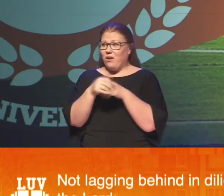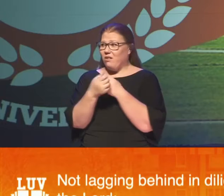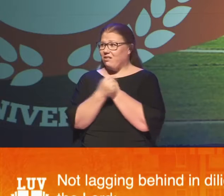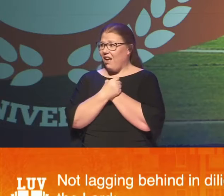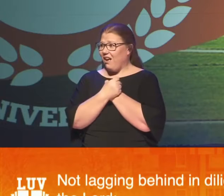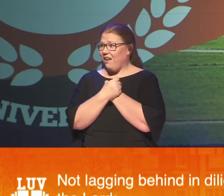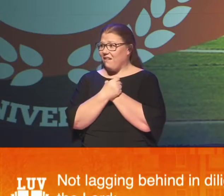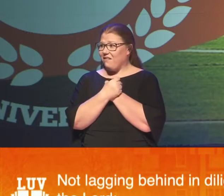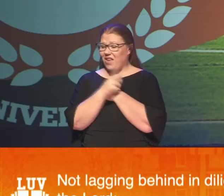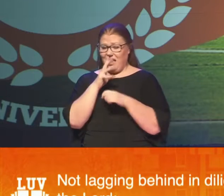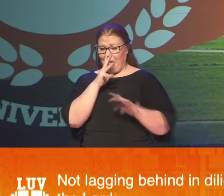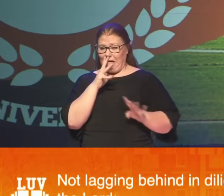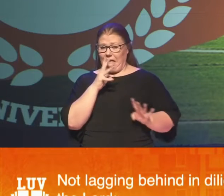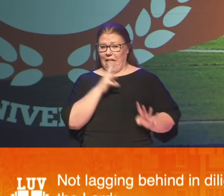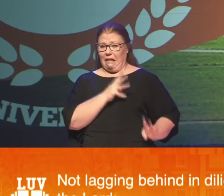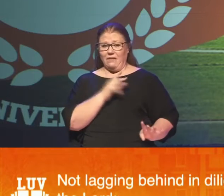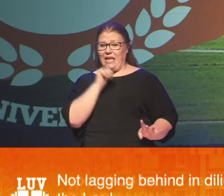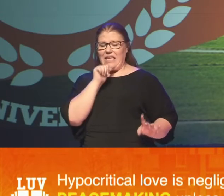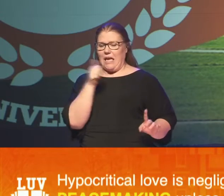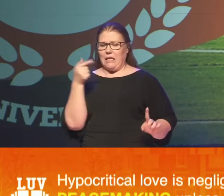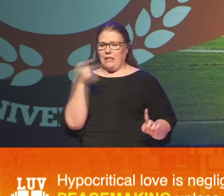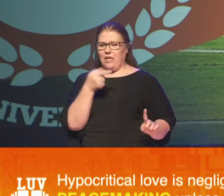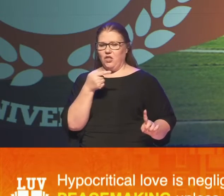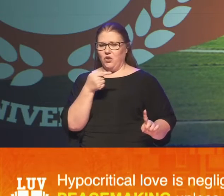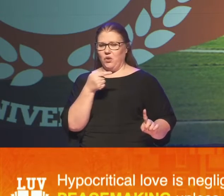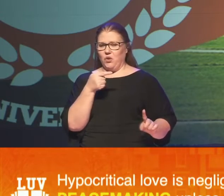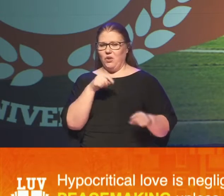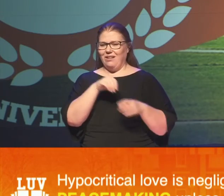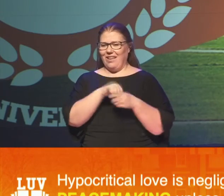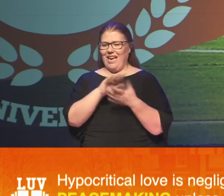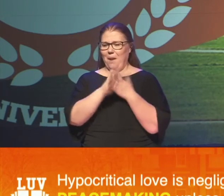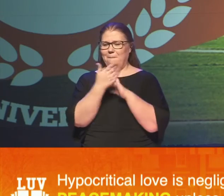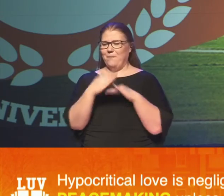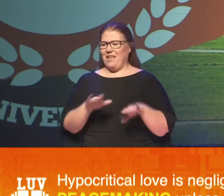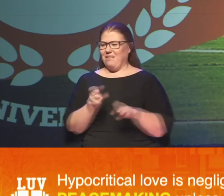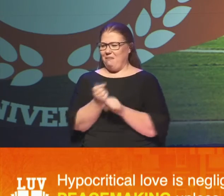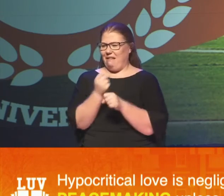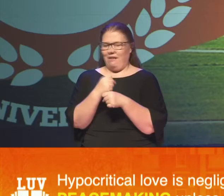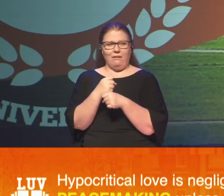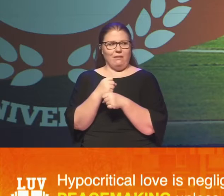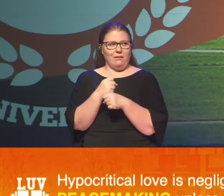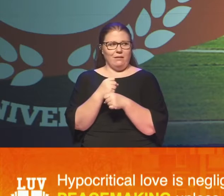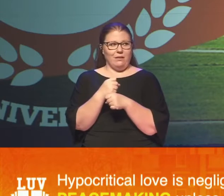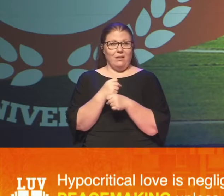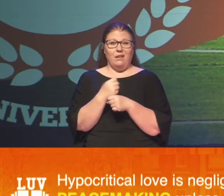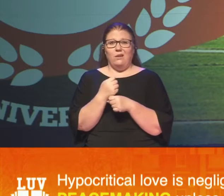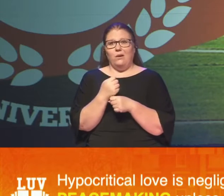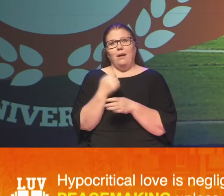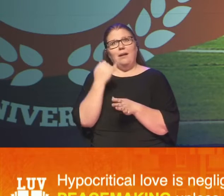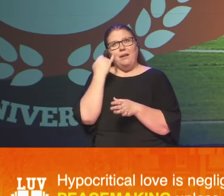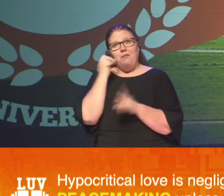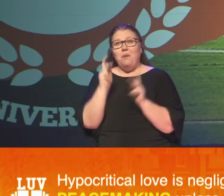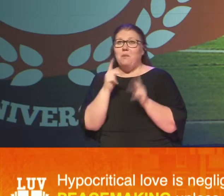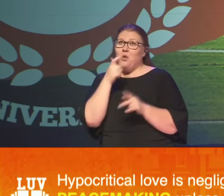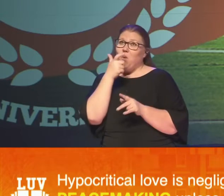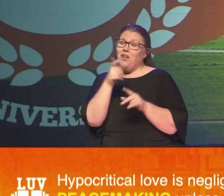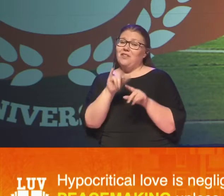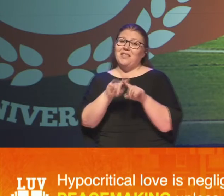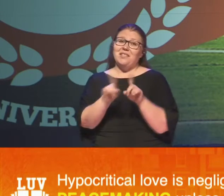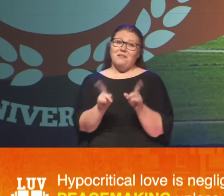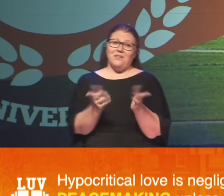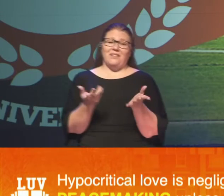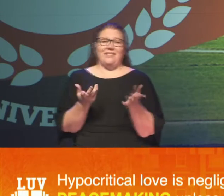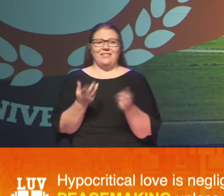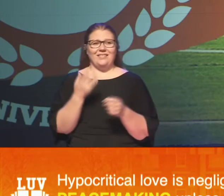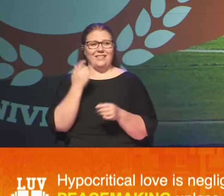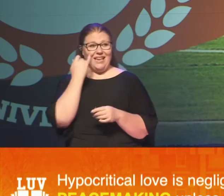it's negligent and unintentional in peacemaking. Unless, of course, people are watching. Right?